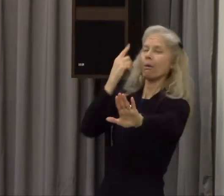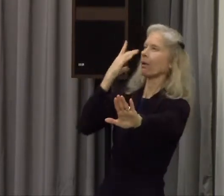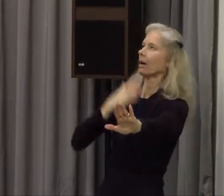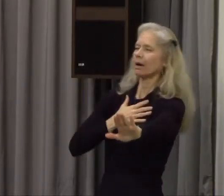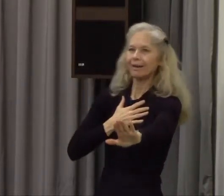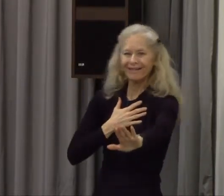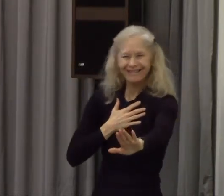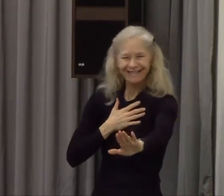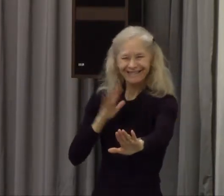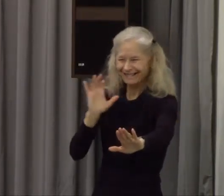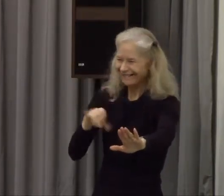Fourthly,